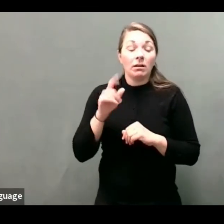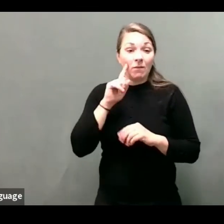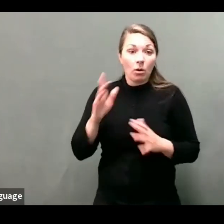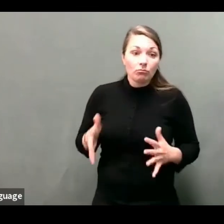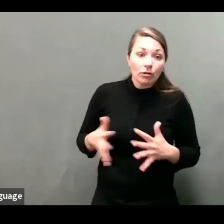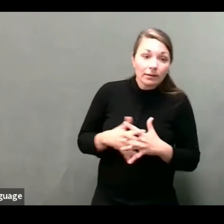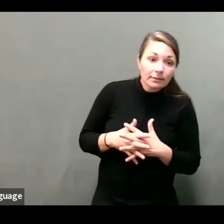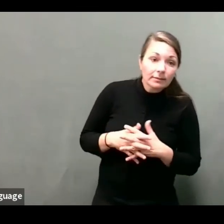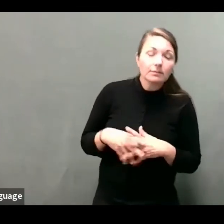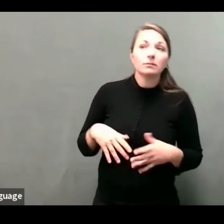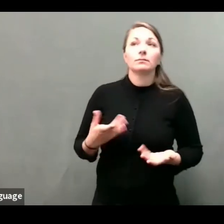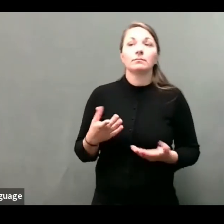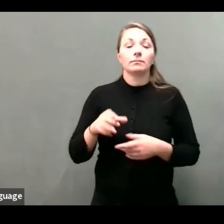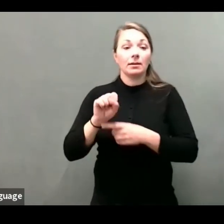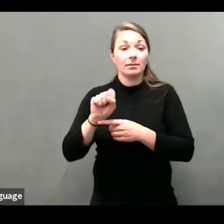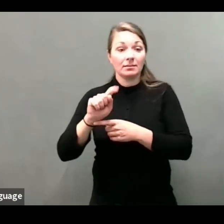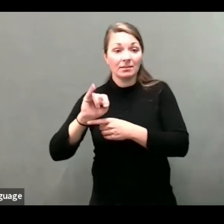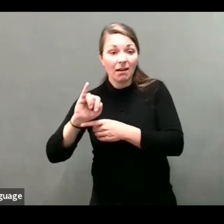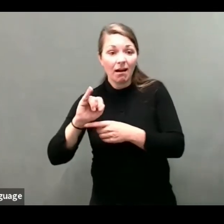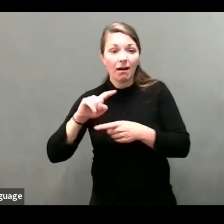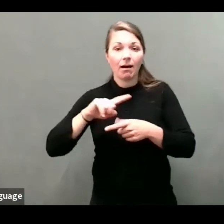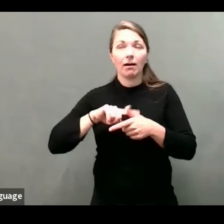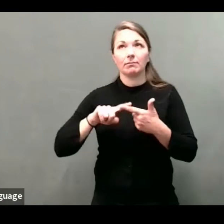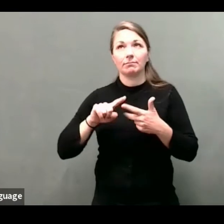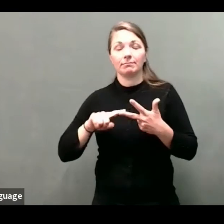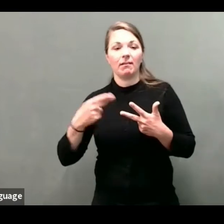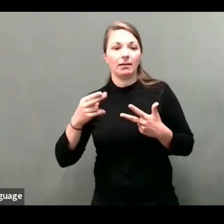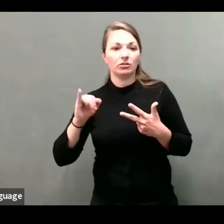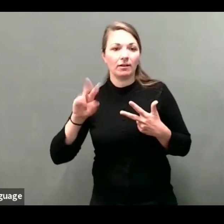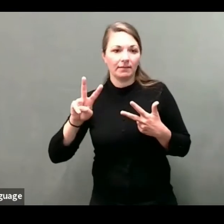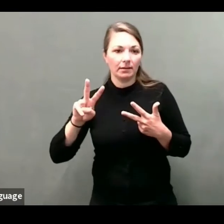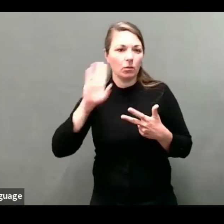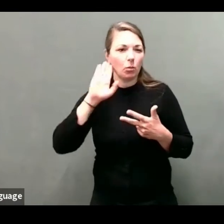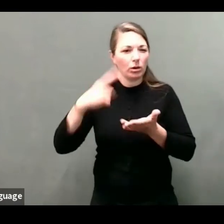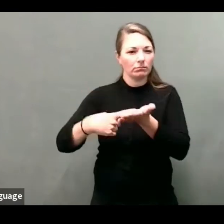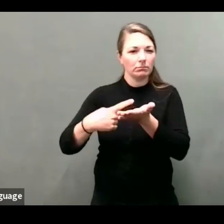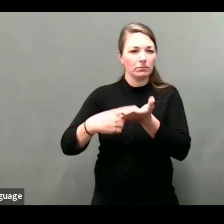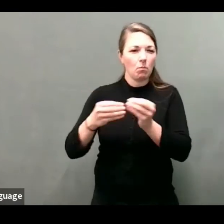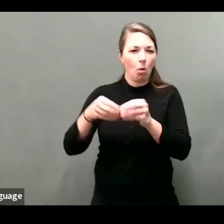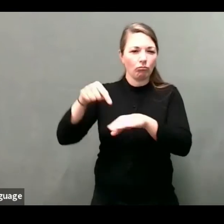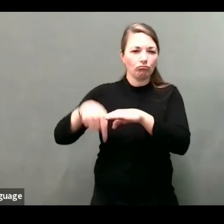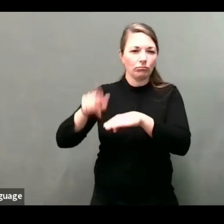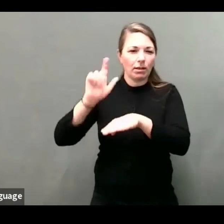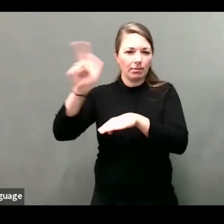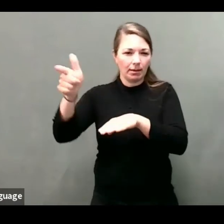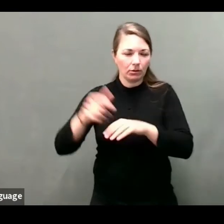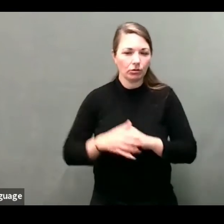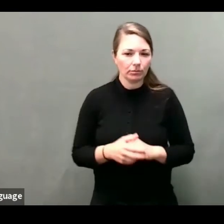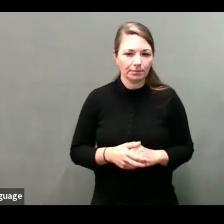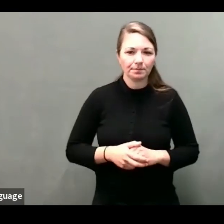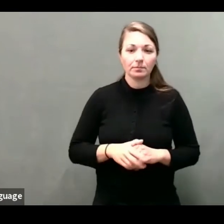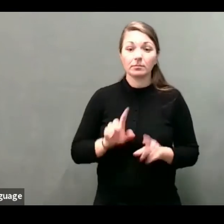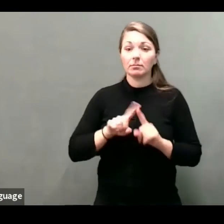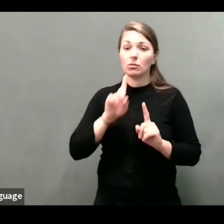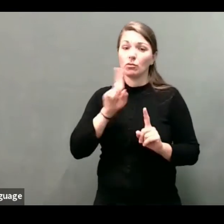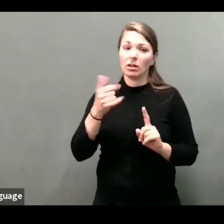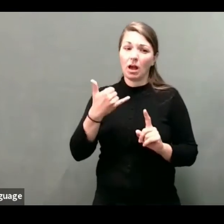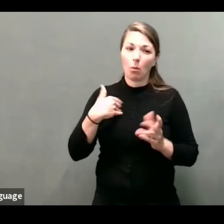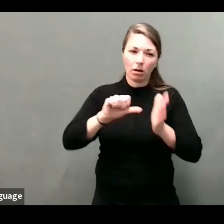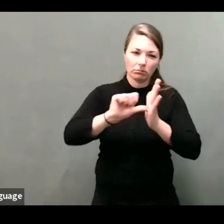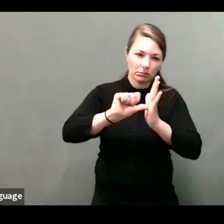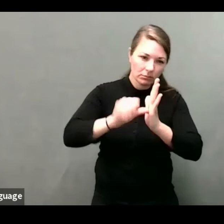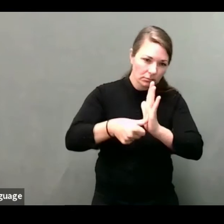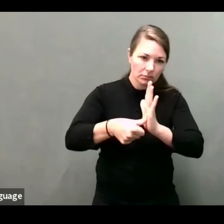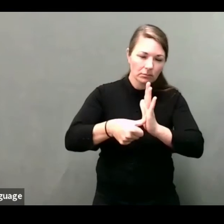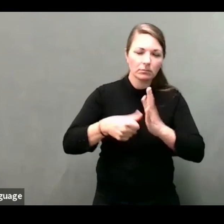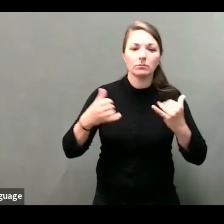transmitted infections, and for HIV. And we'll talk about that a little bit more later. But the one thing that I want to highlight